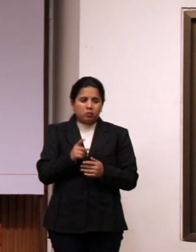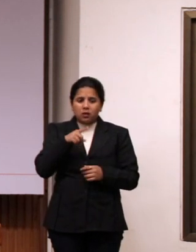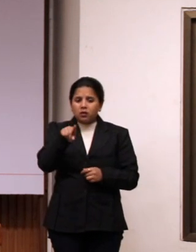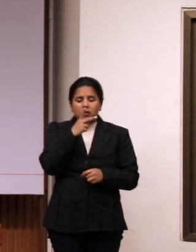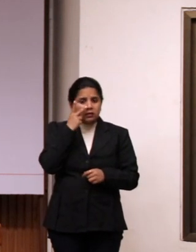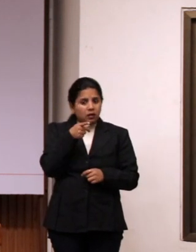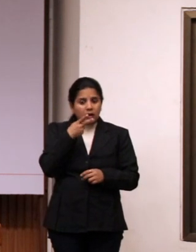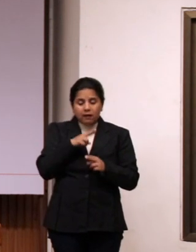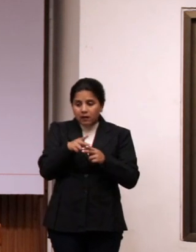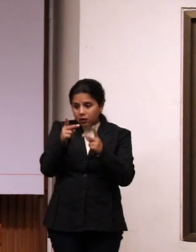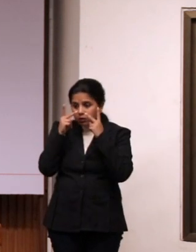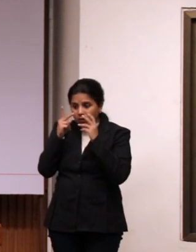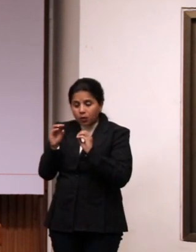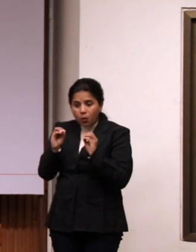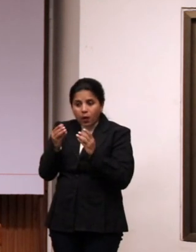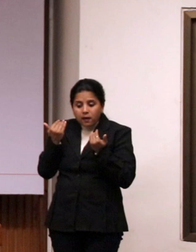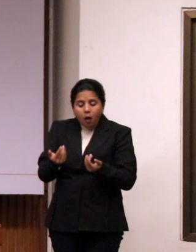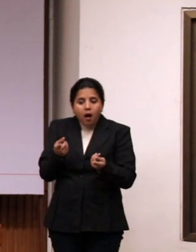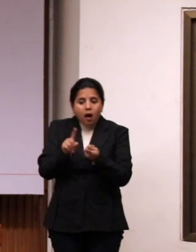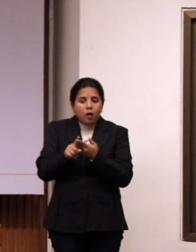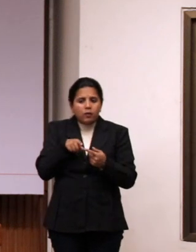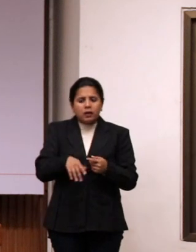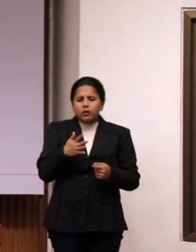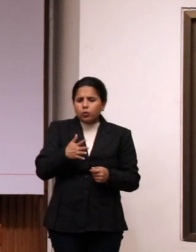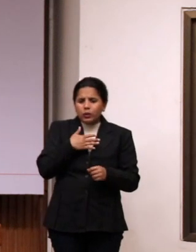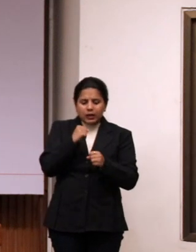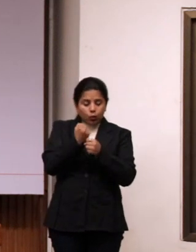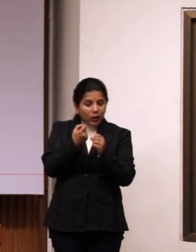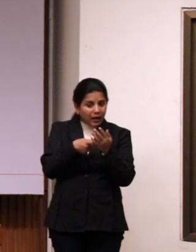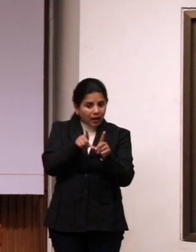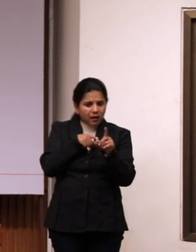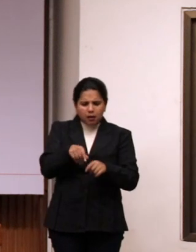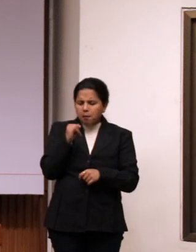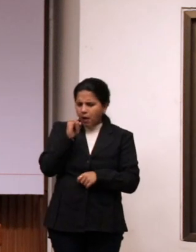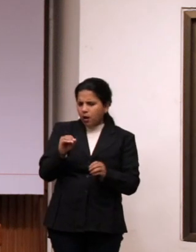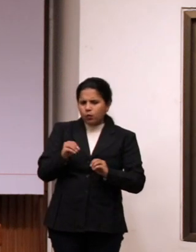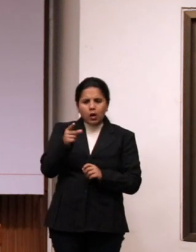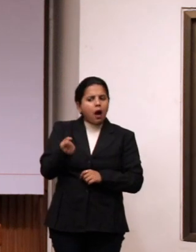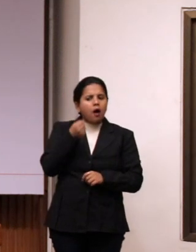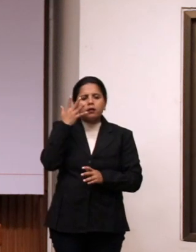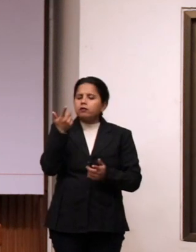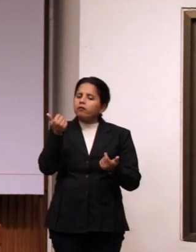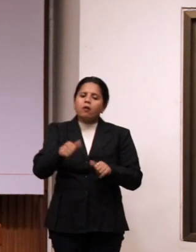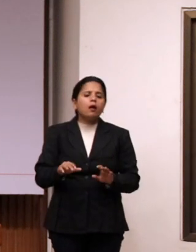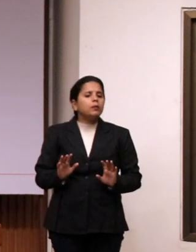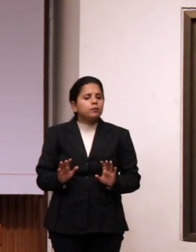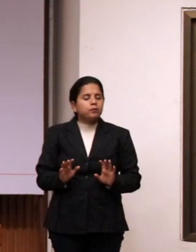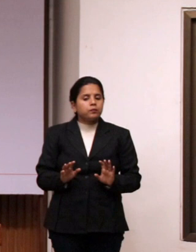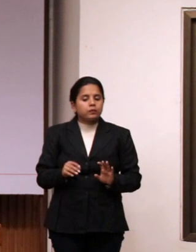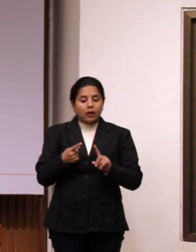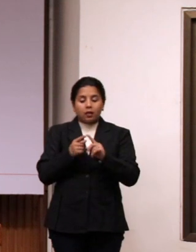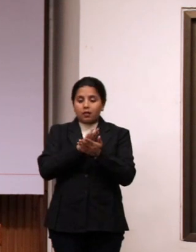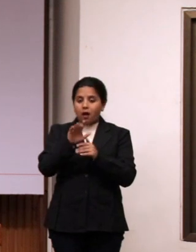Until unless you look at this aspect, that those gray area is not bad, you cannot understand. Because Thar